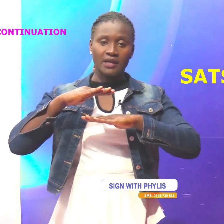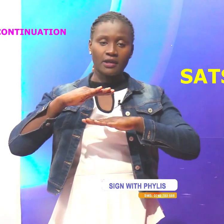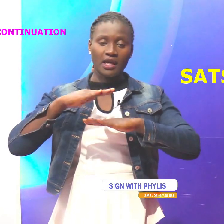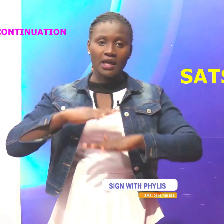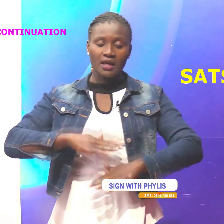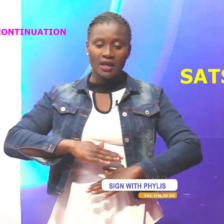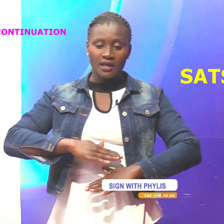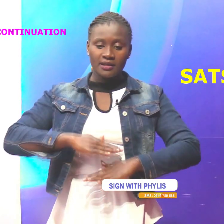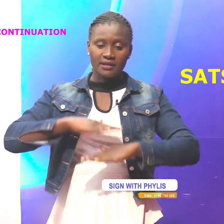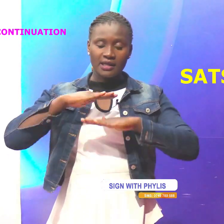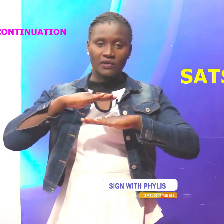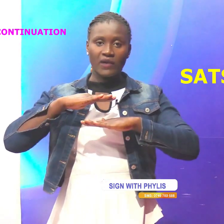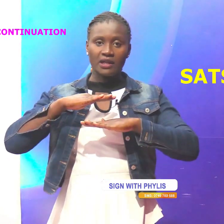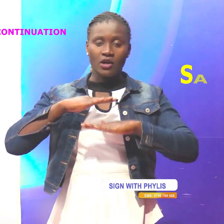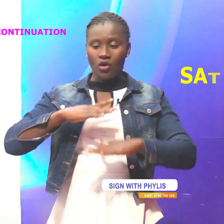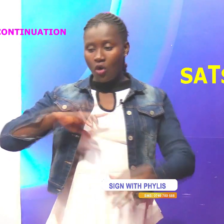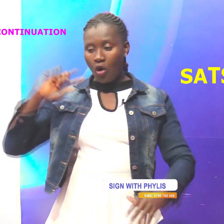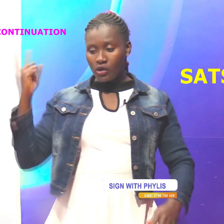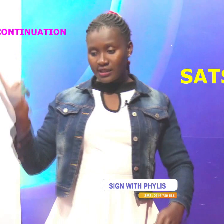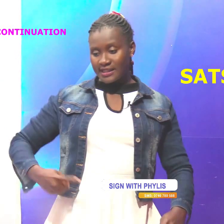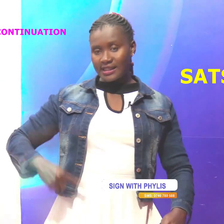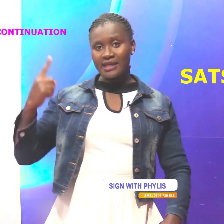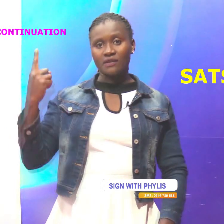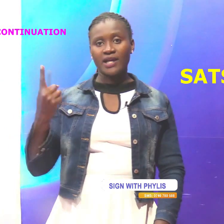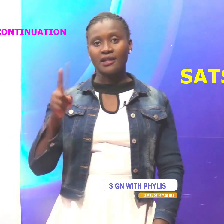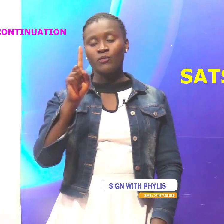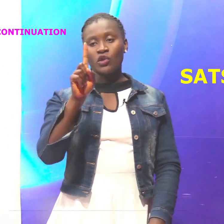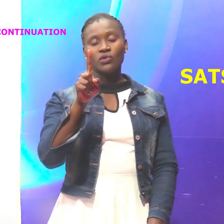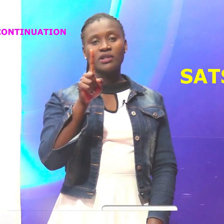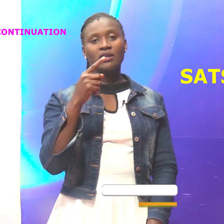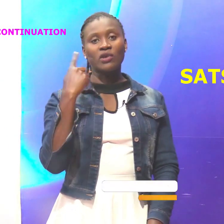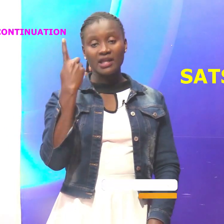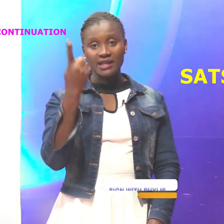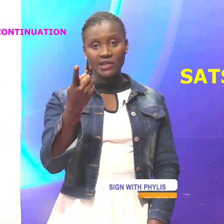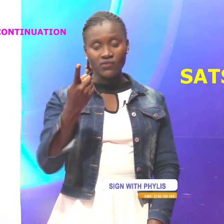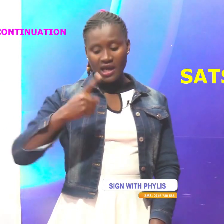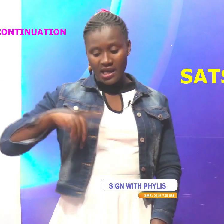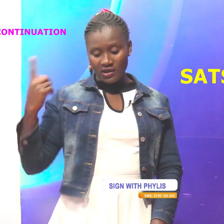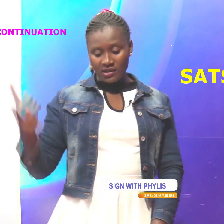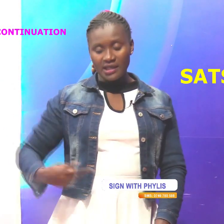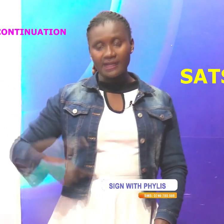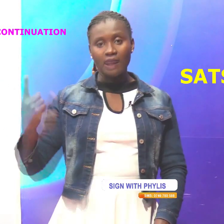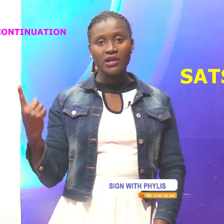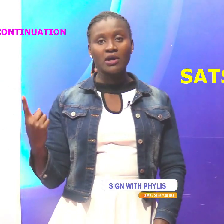Okay? Satisfied or satisfied. Using your index finger, just tapping on